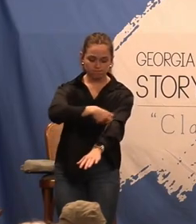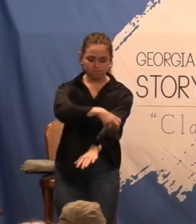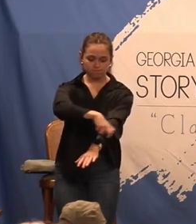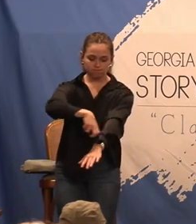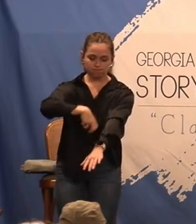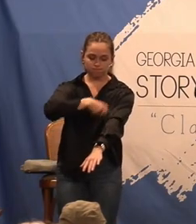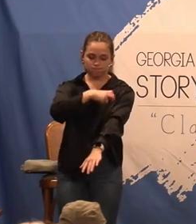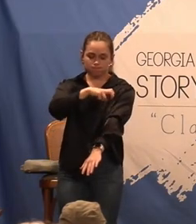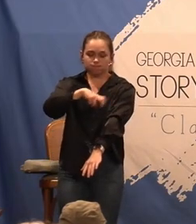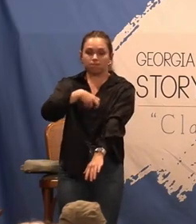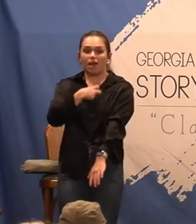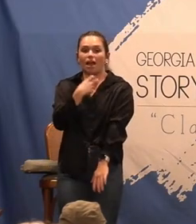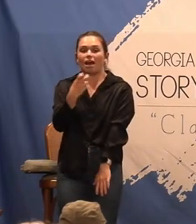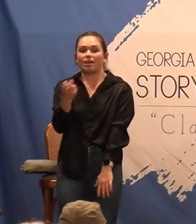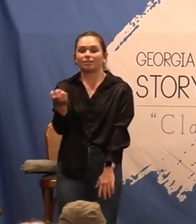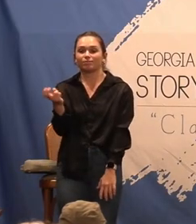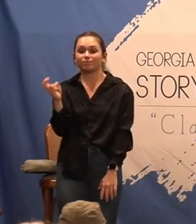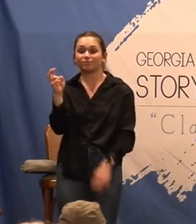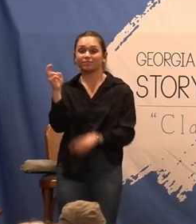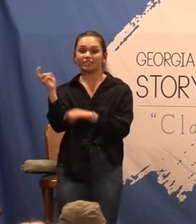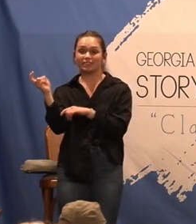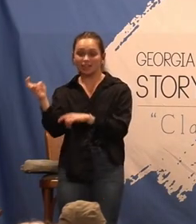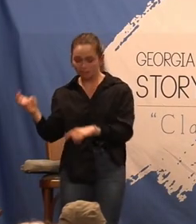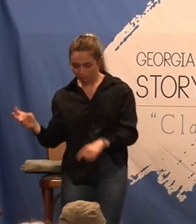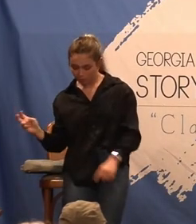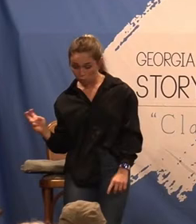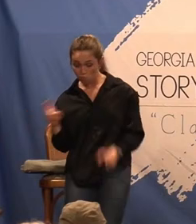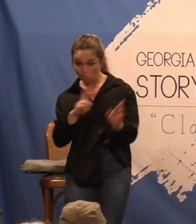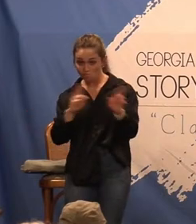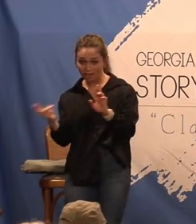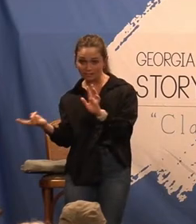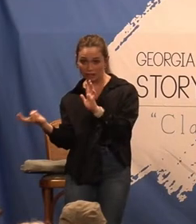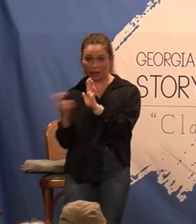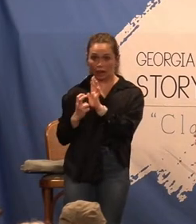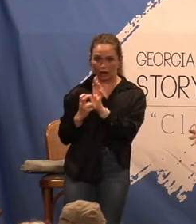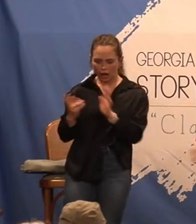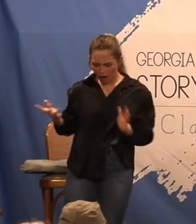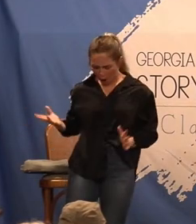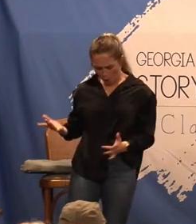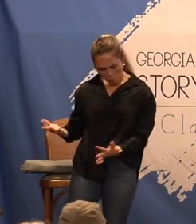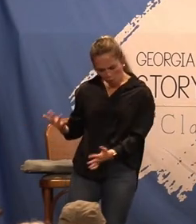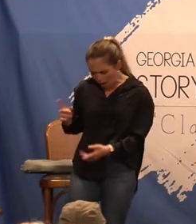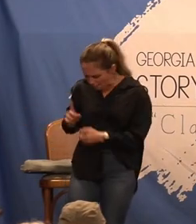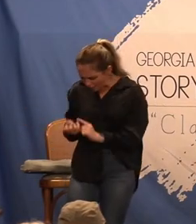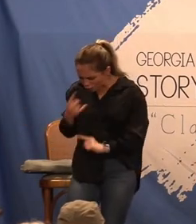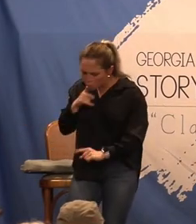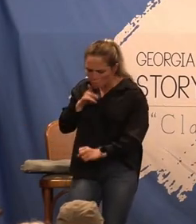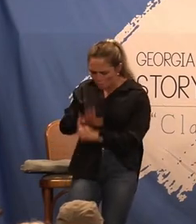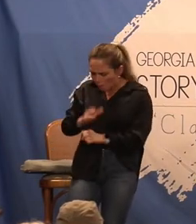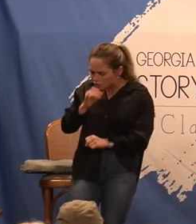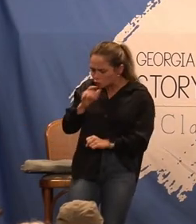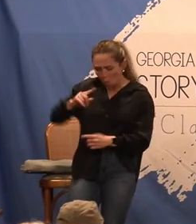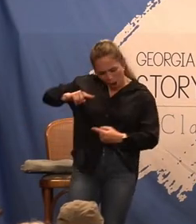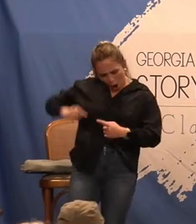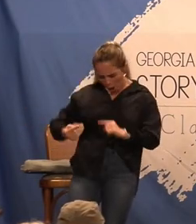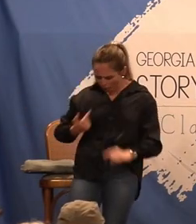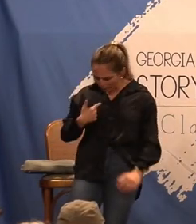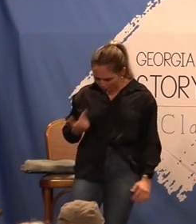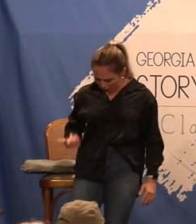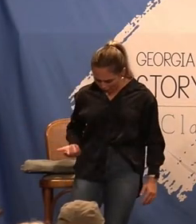around his leg and bared its fangs to bite. The guy said, wait a minute, you promised you wouldn't hurt